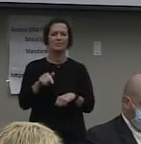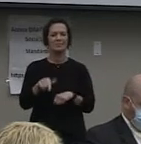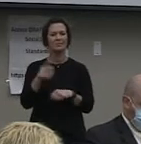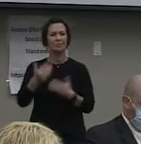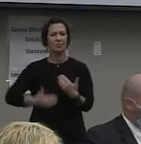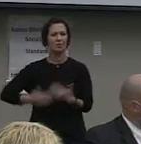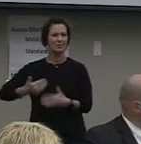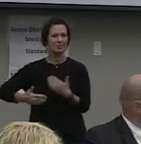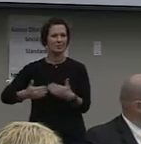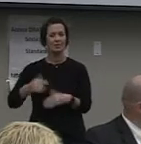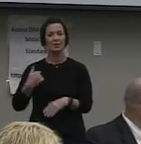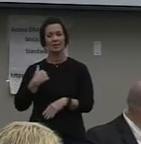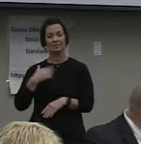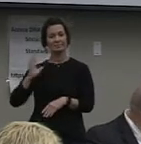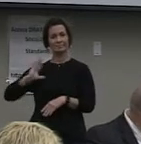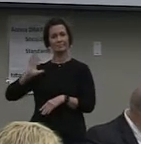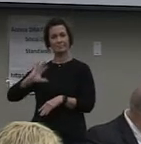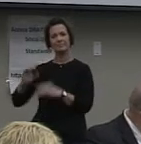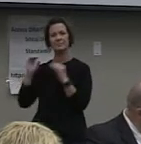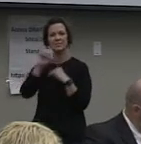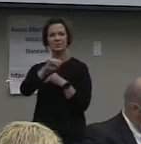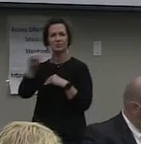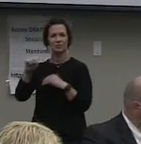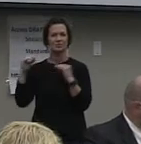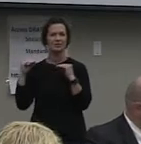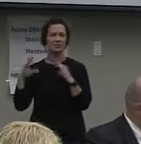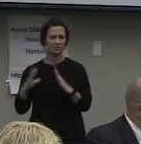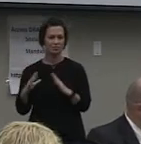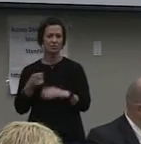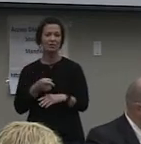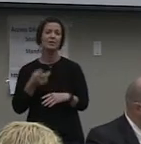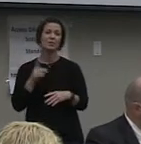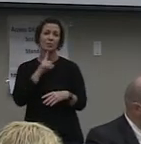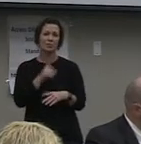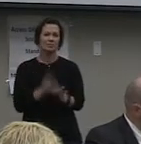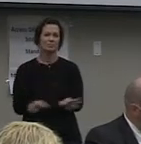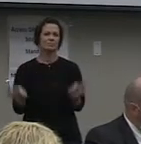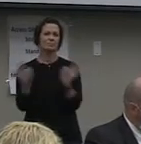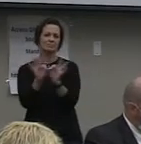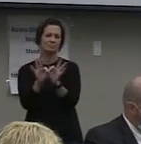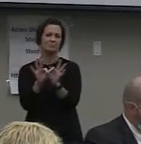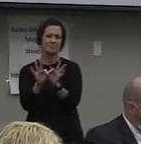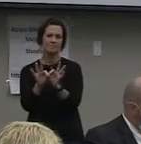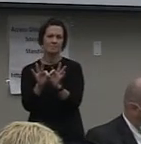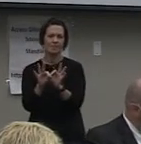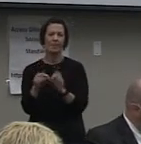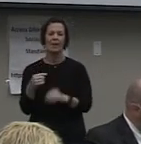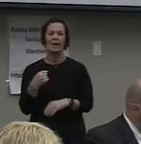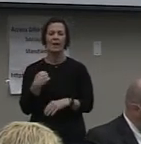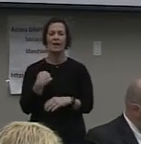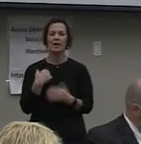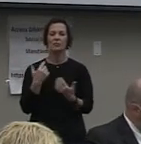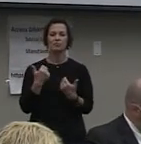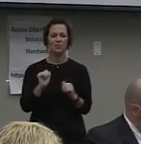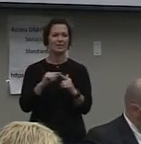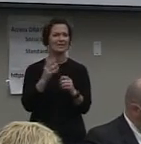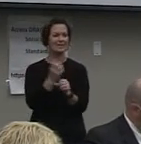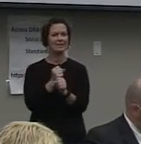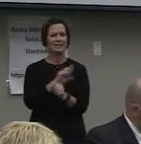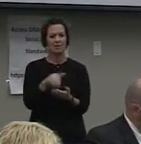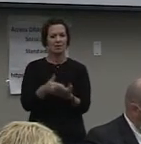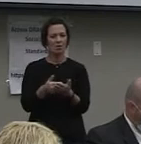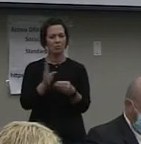a former social studies teacher, this is very important to me that we get this work and that we get this work